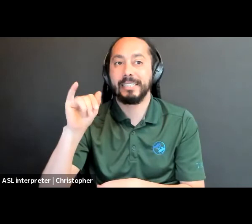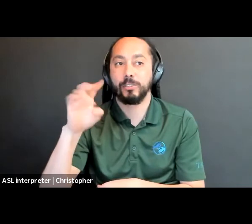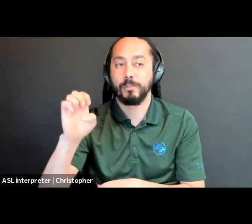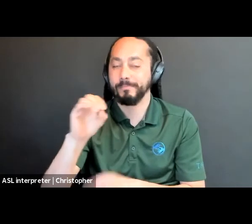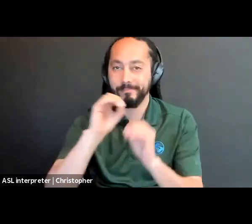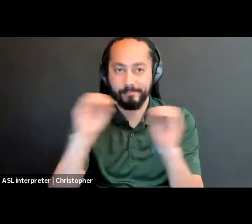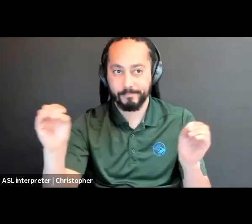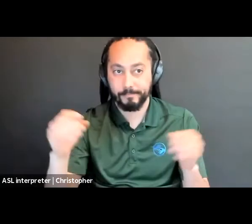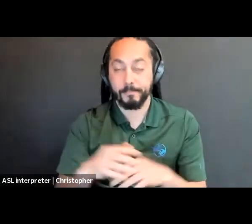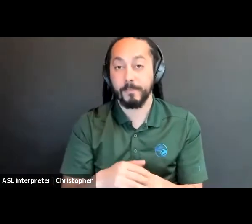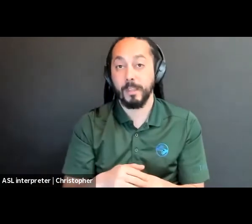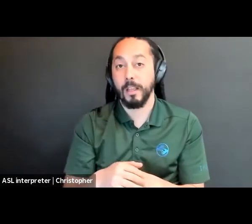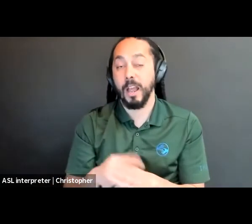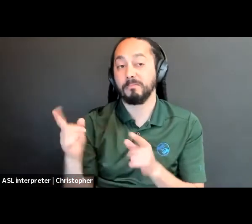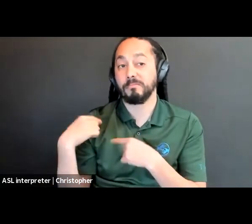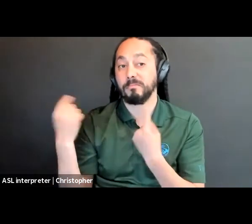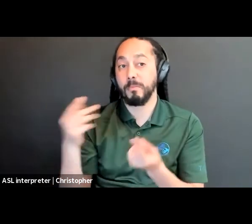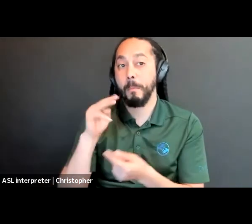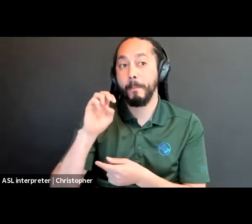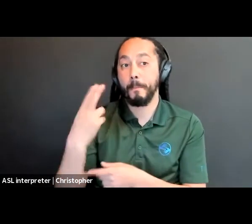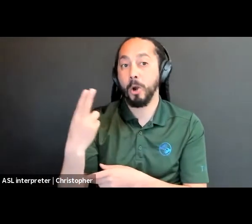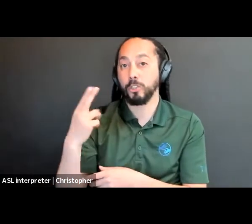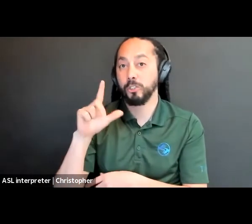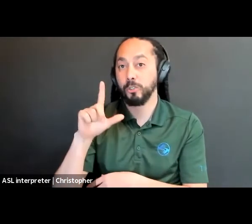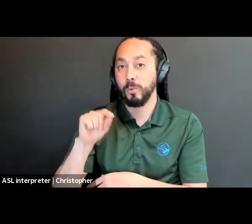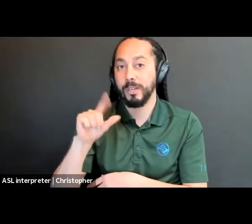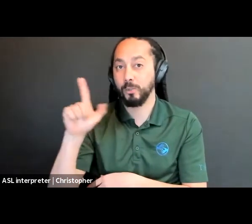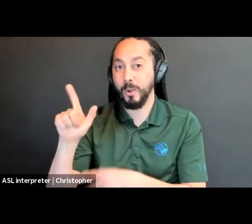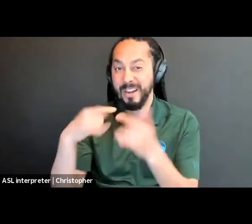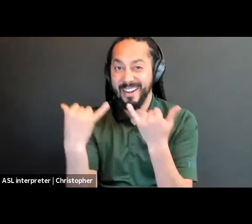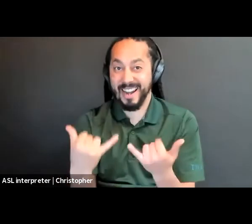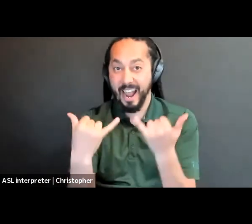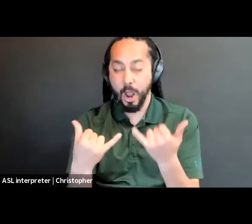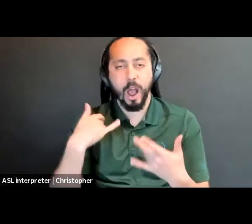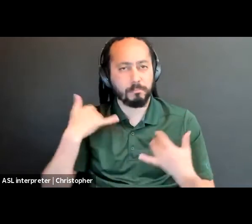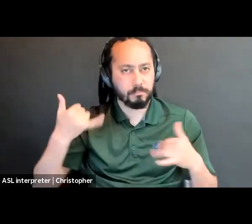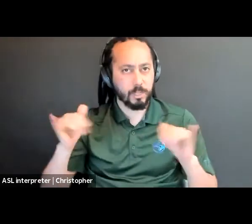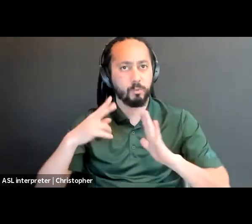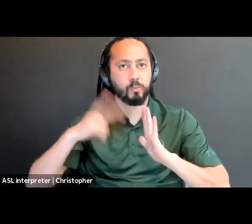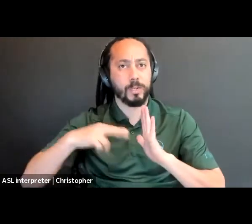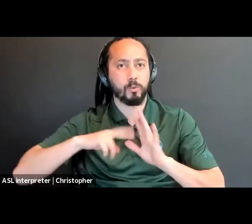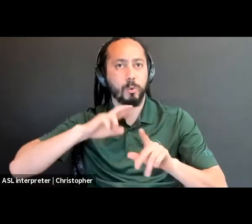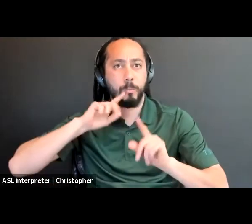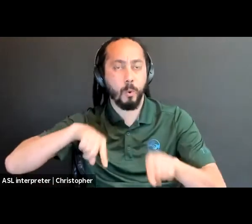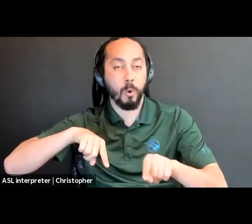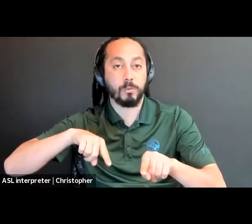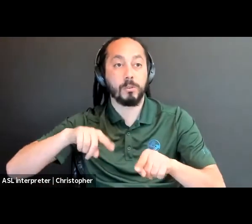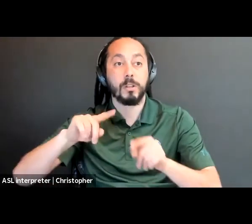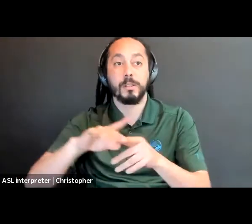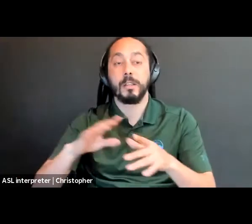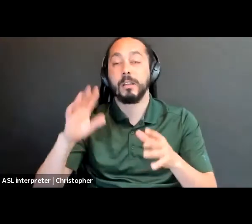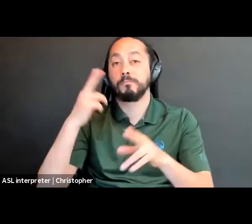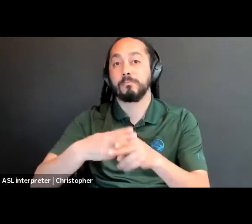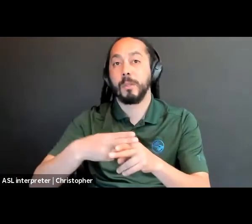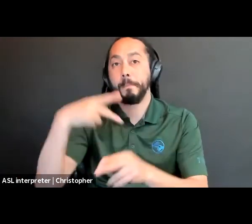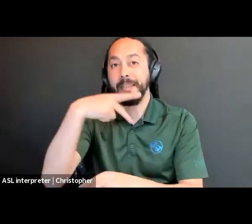reading reports across the US and Canada that refers to parental alienation syndrome as some sort